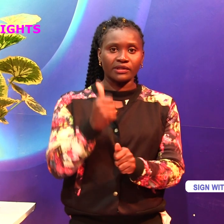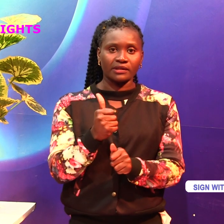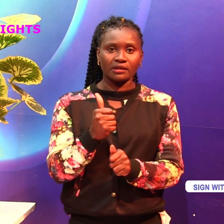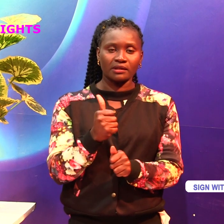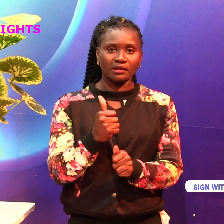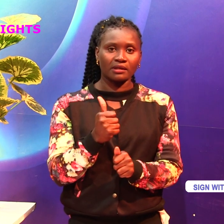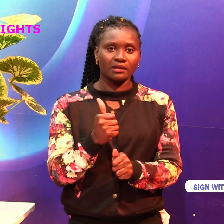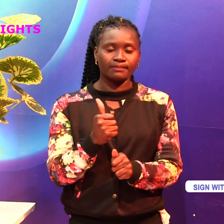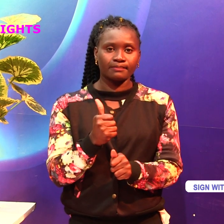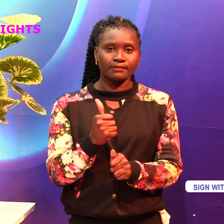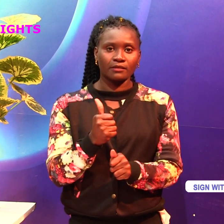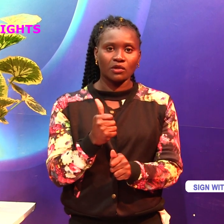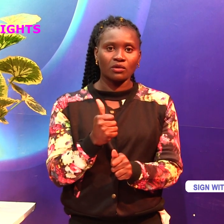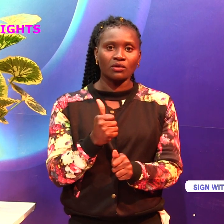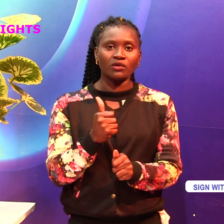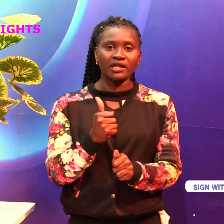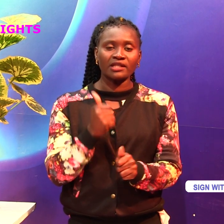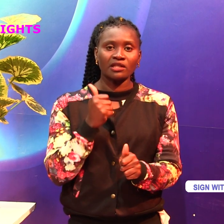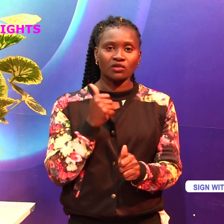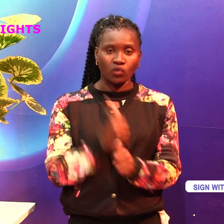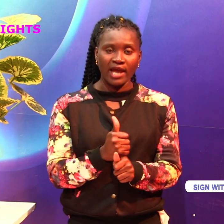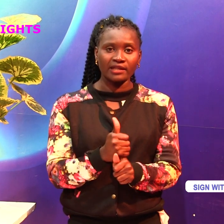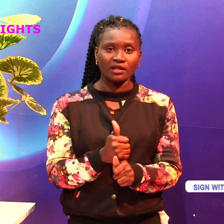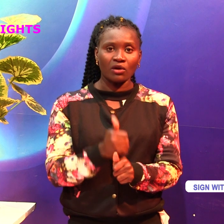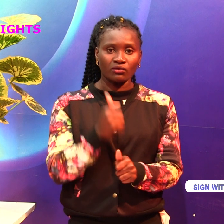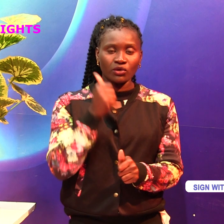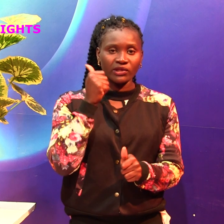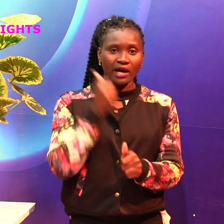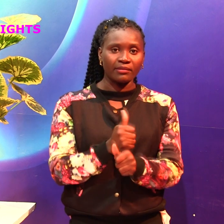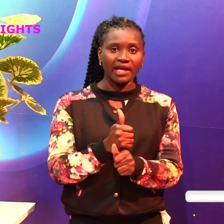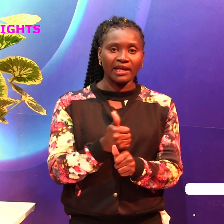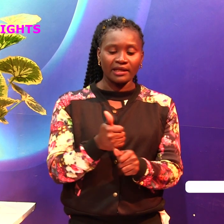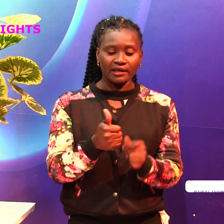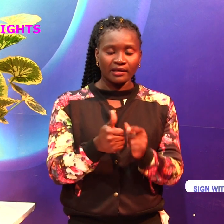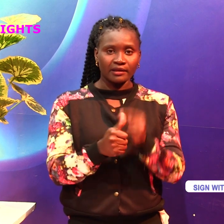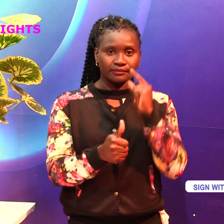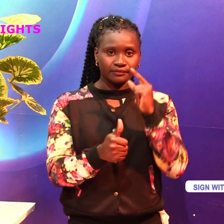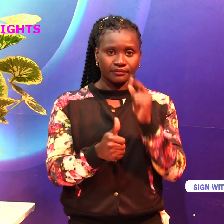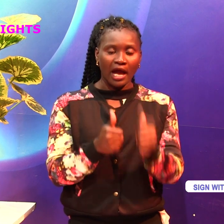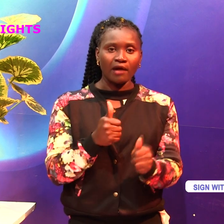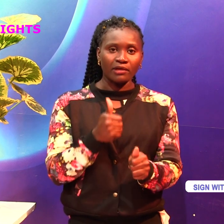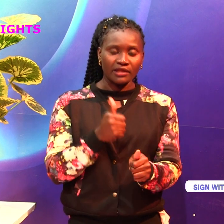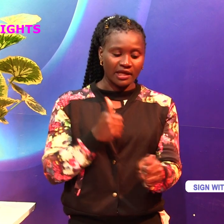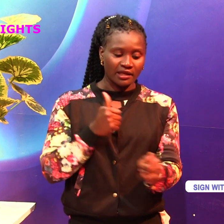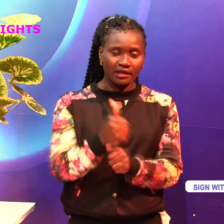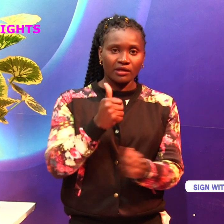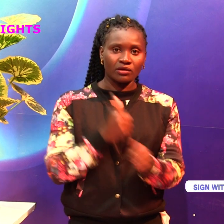Abuse. You do it twice with your thumbnail up, and then you do